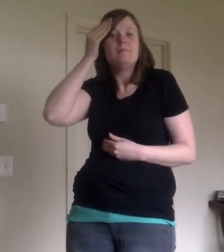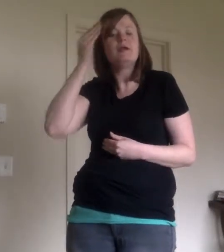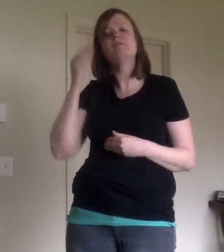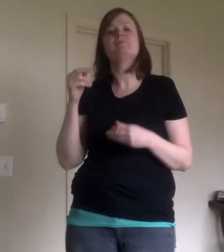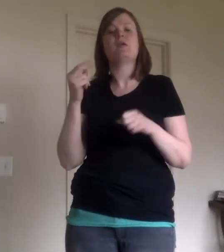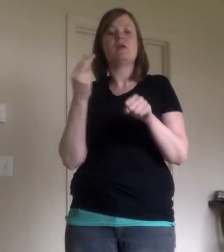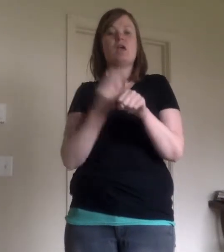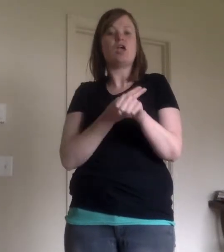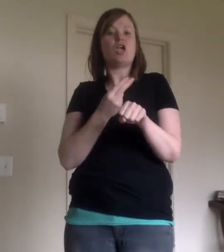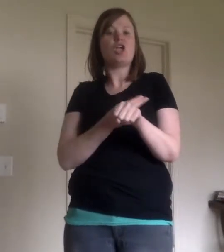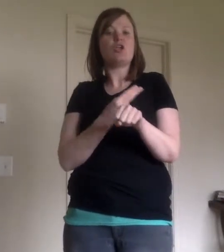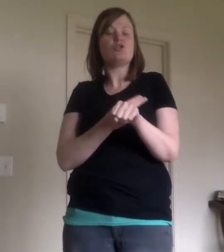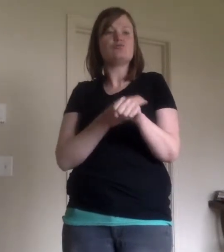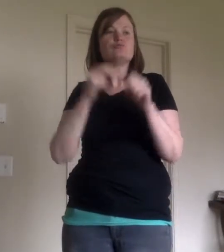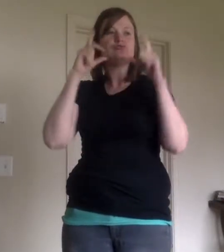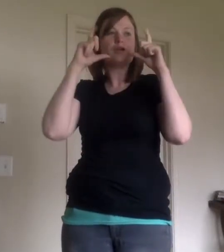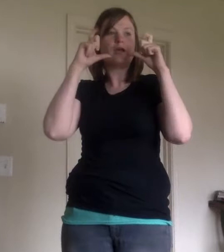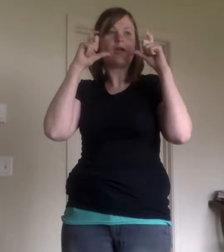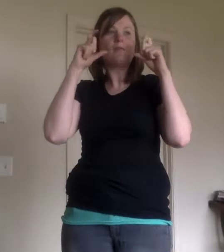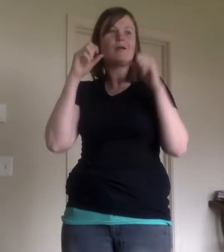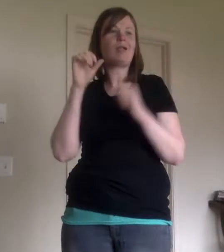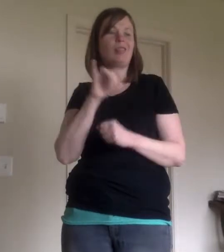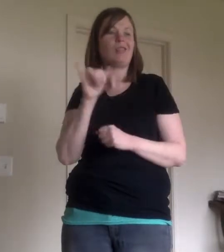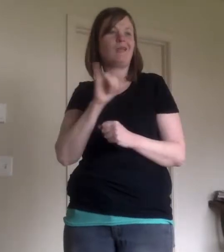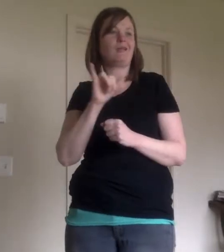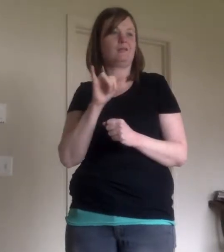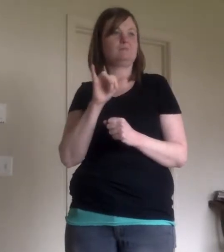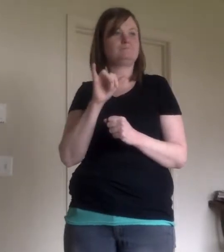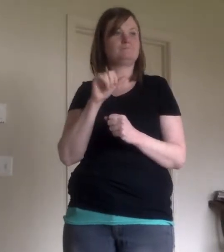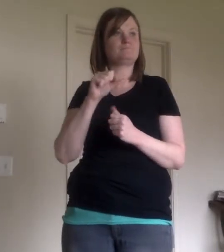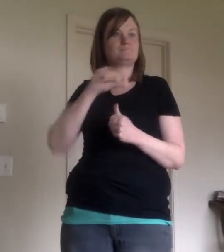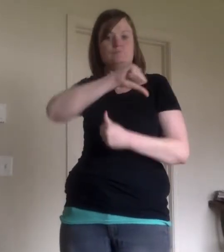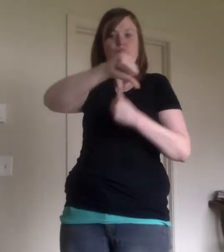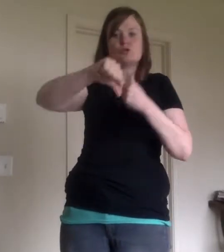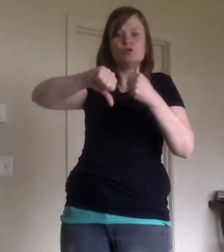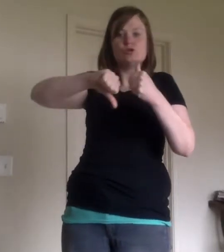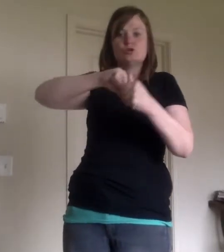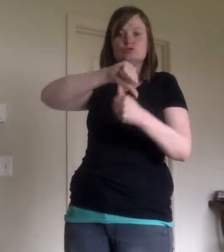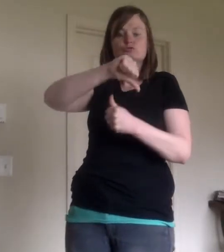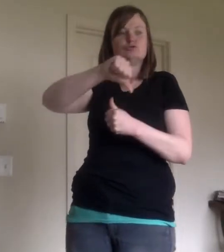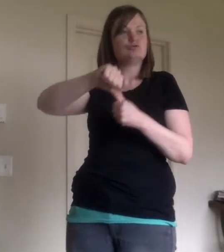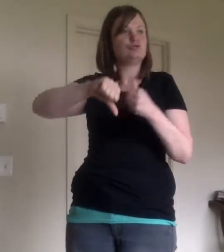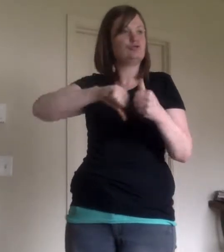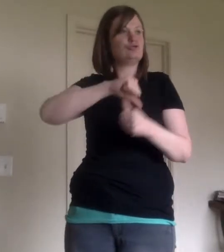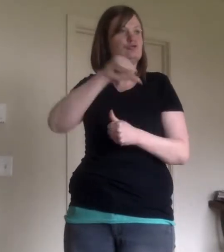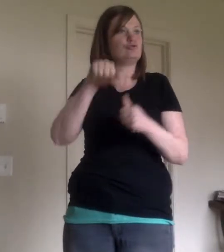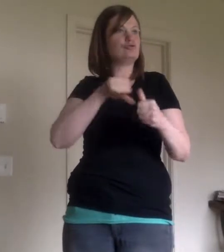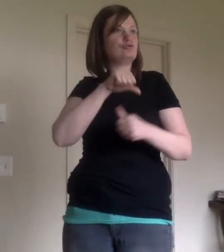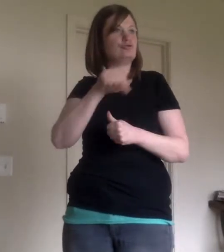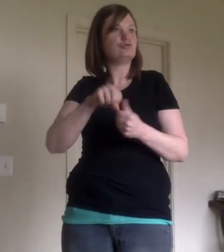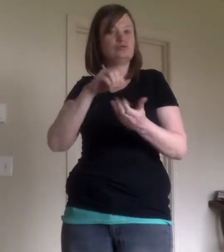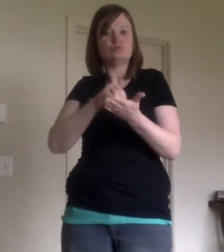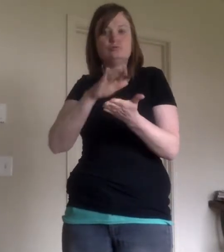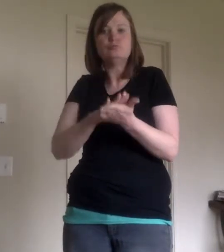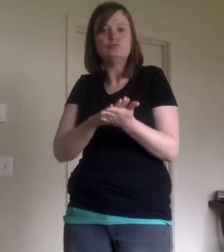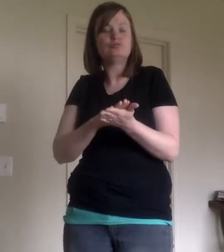documentary form. He just documented the world around him, the people that he came in contact with, and aside